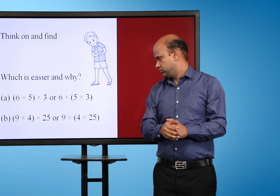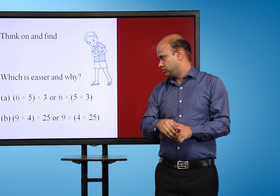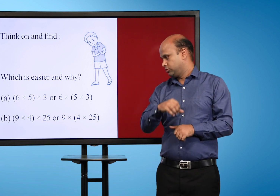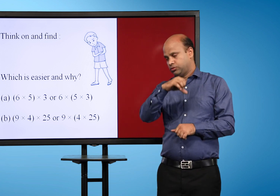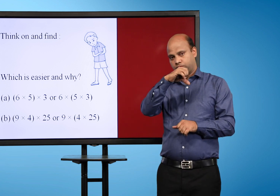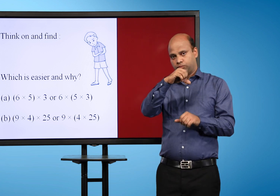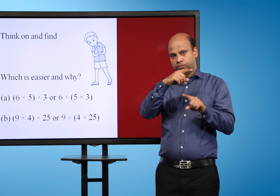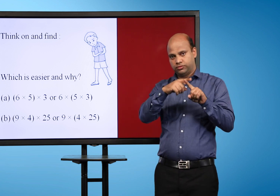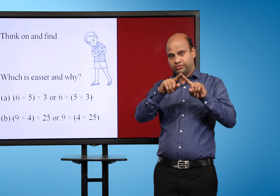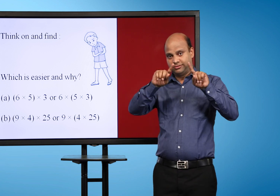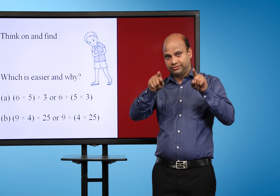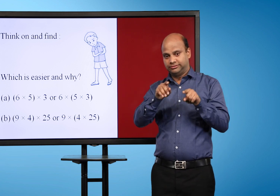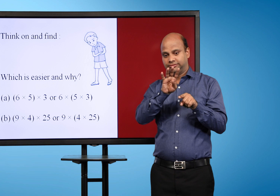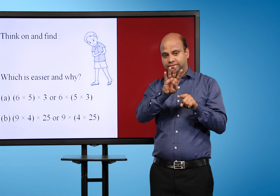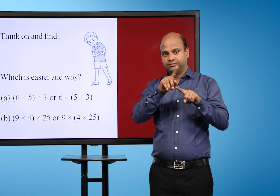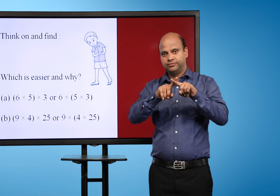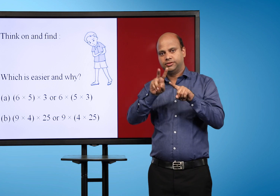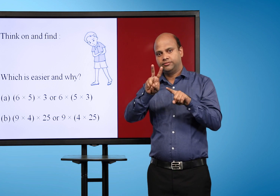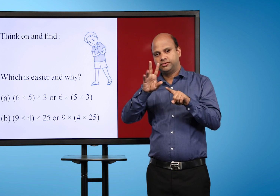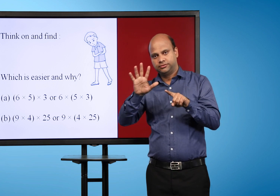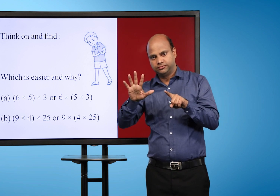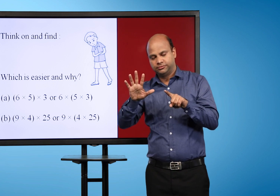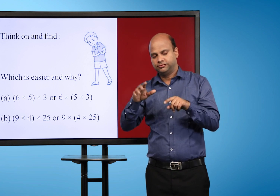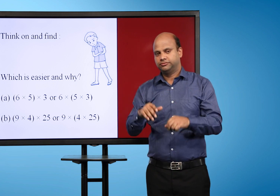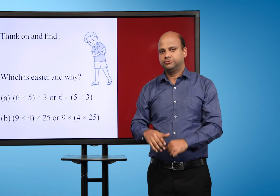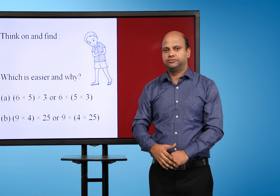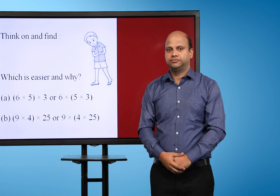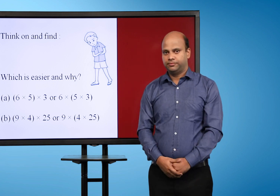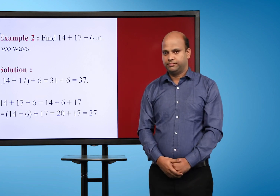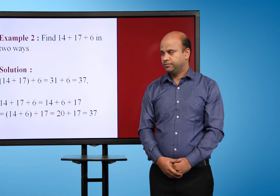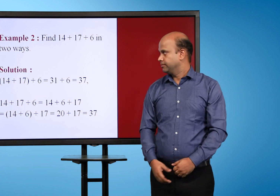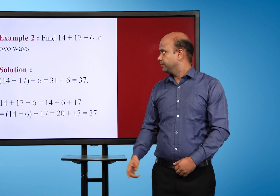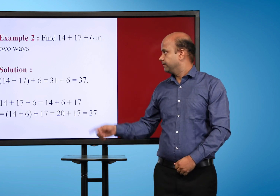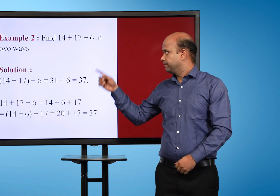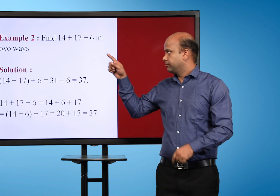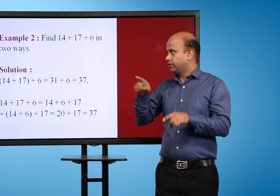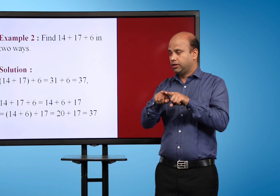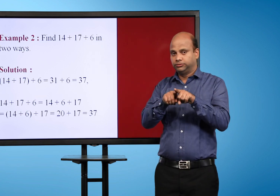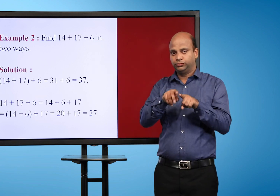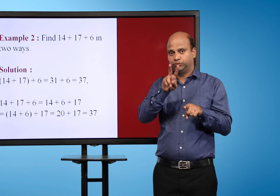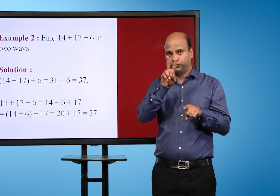9 multiplied by, in brackets, 4 multiplied by 25. Example